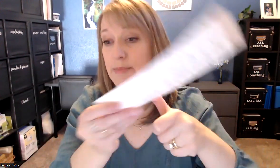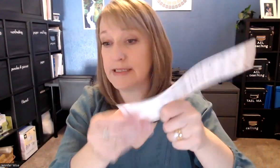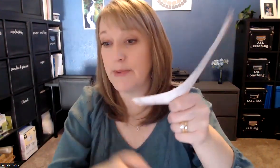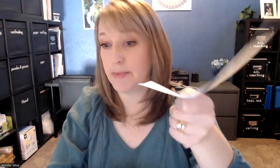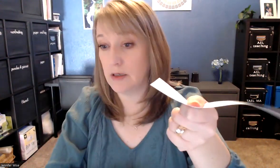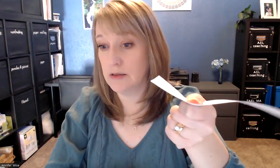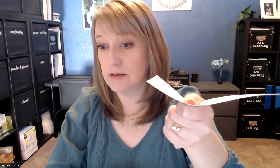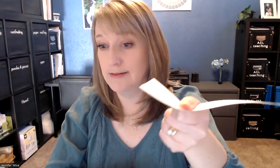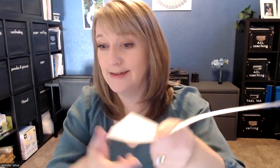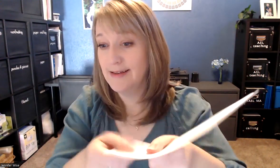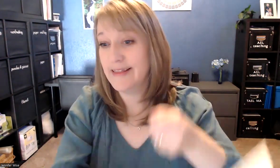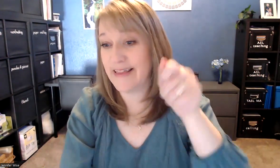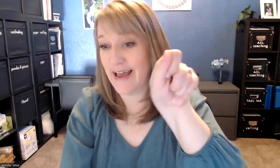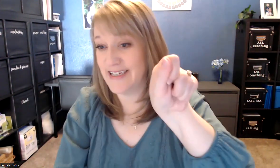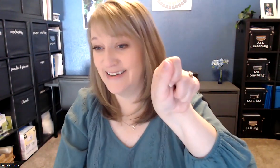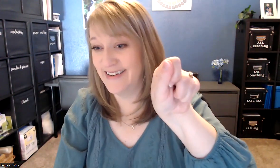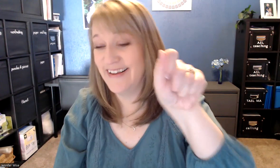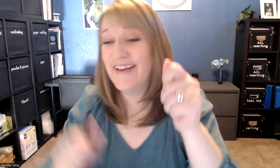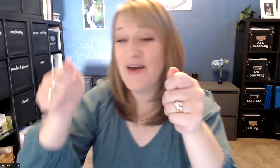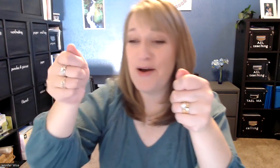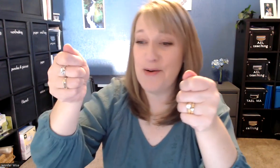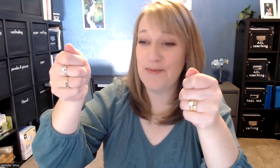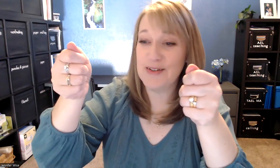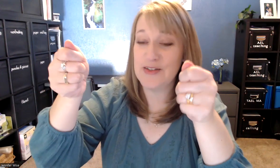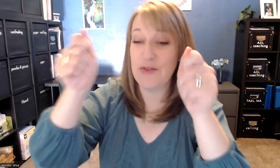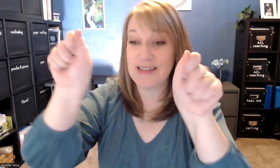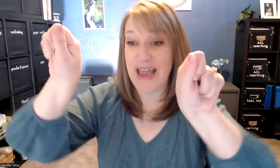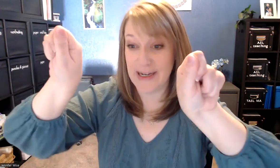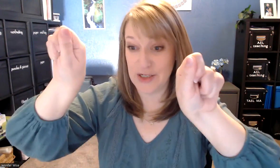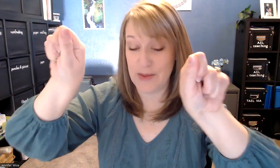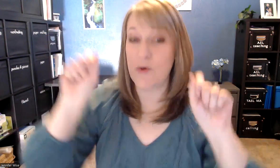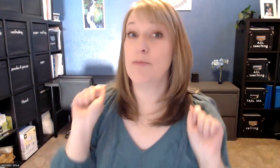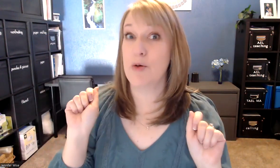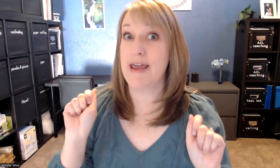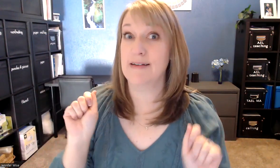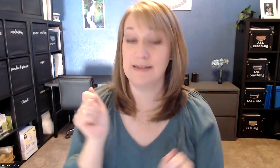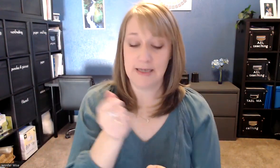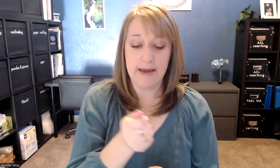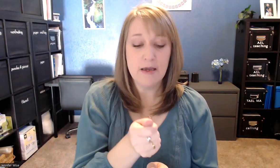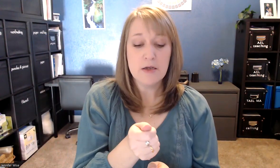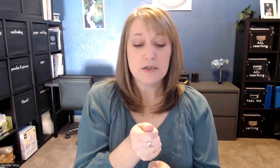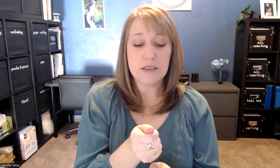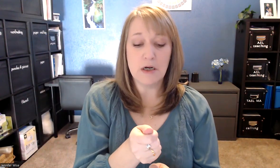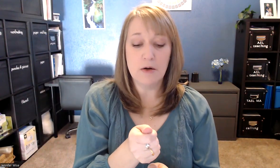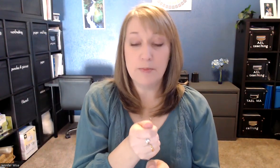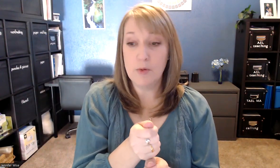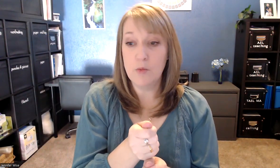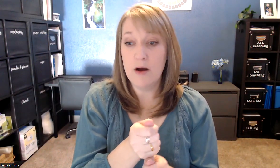piece of paper like that. So that's the hand shape that you want on both hands. Okay. So put